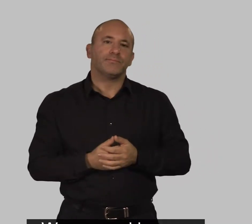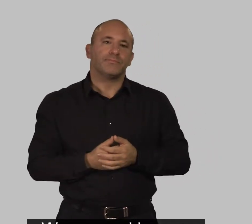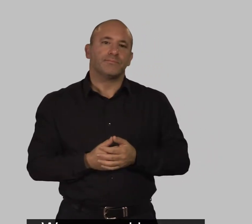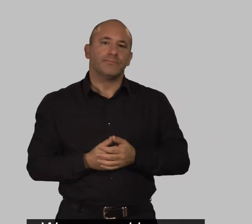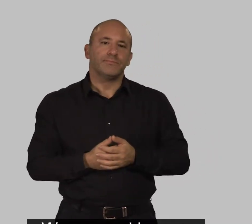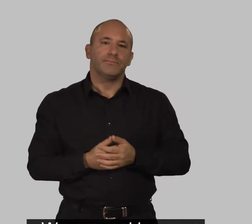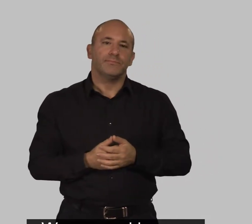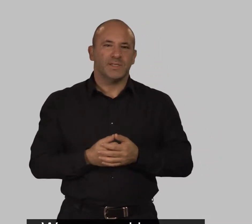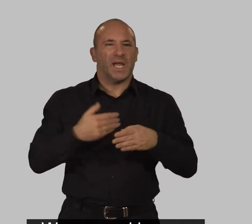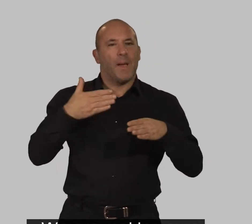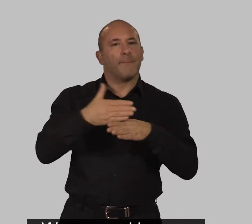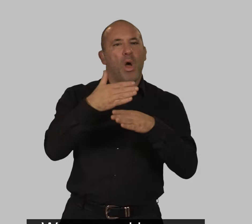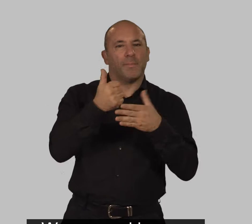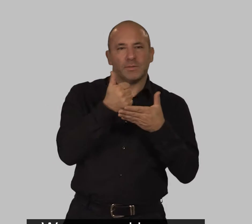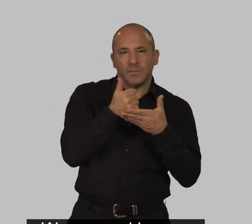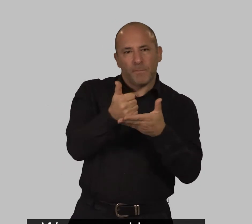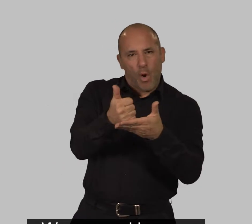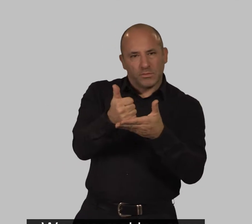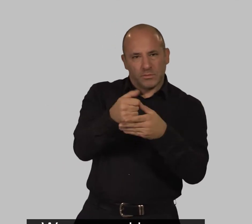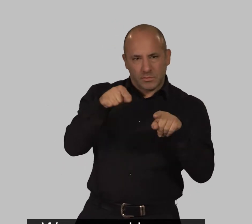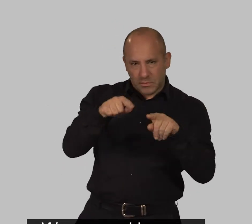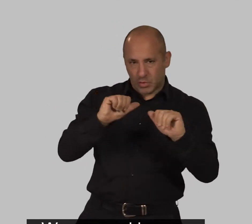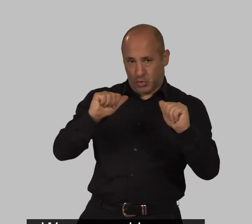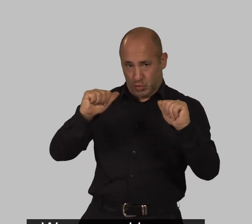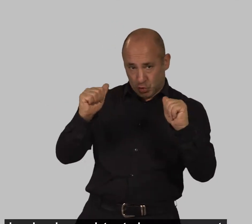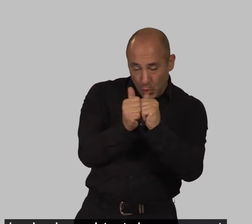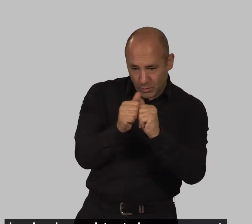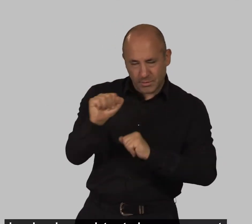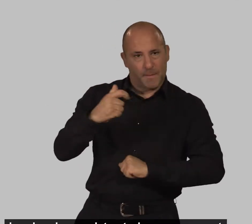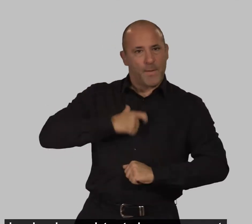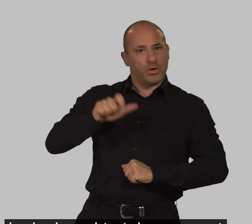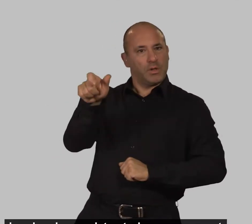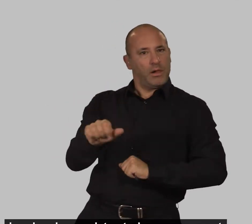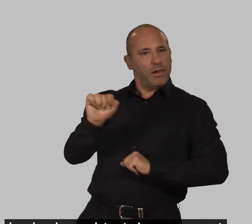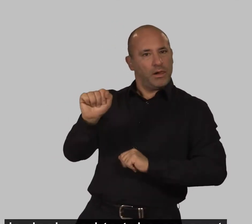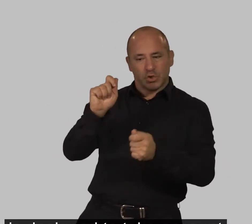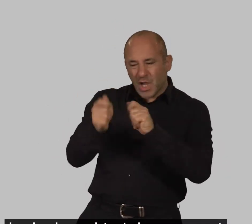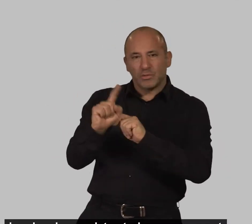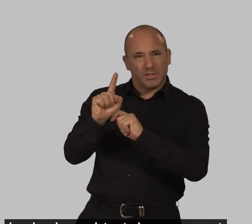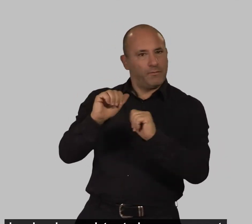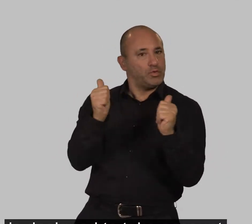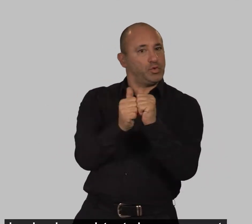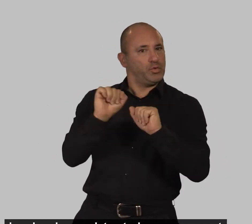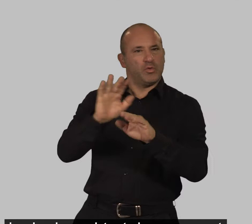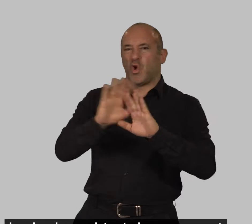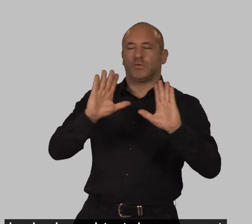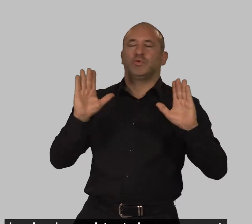We are making sure employment support is designed to take account of personal circumstances.